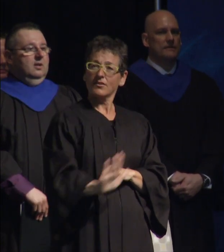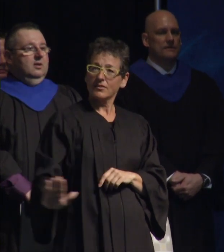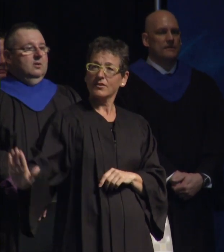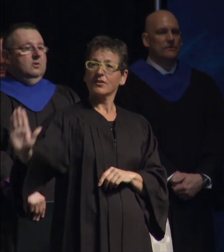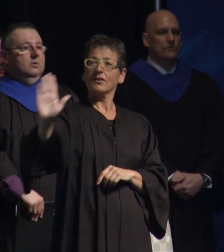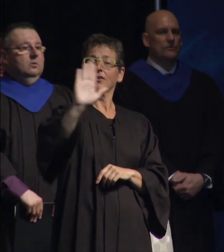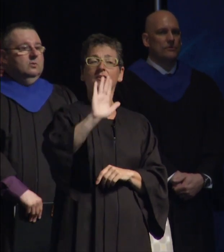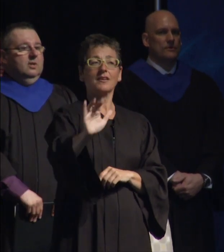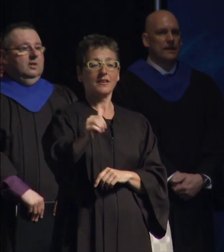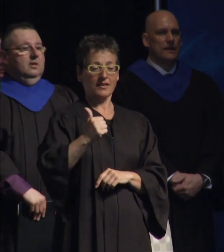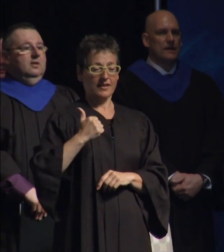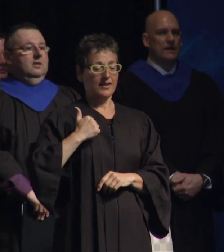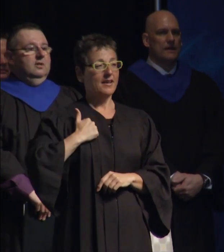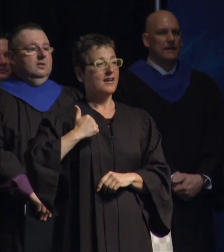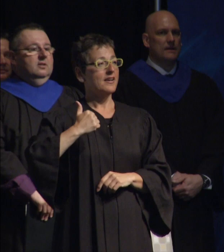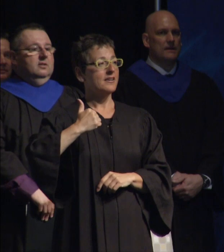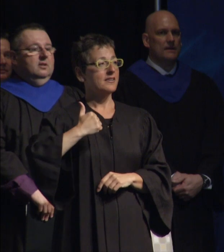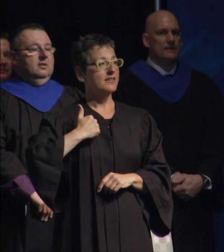wide, O